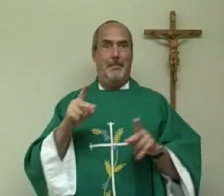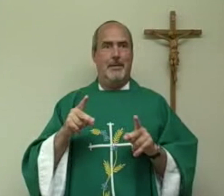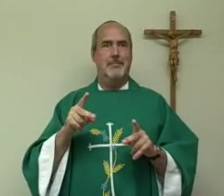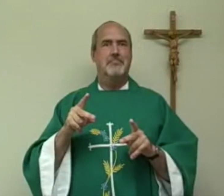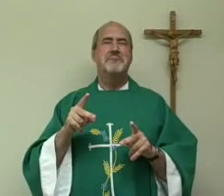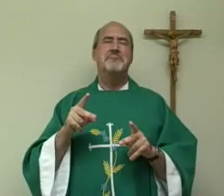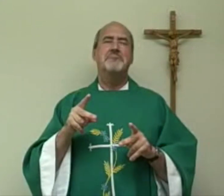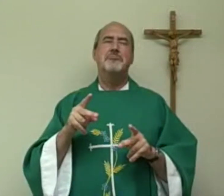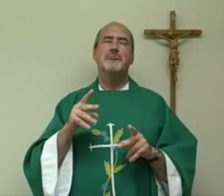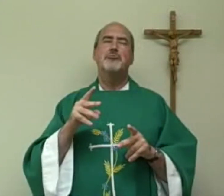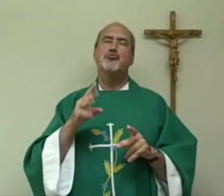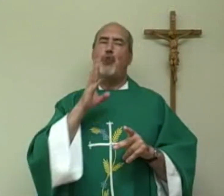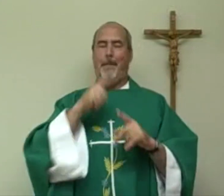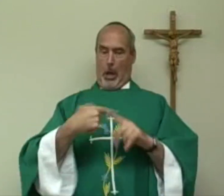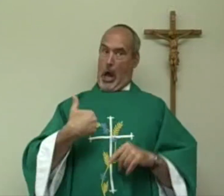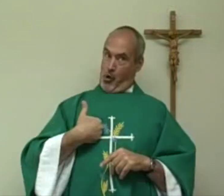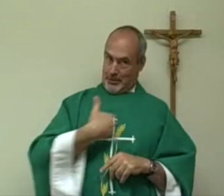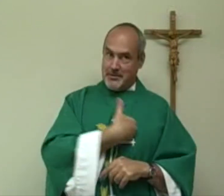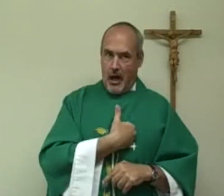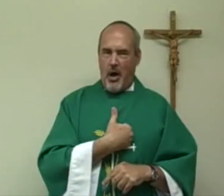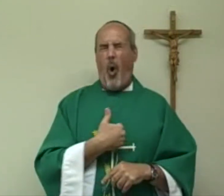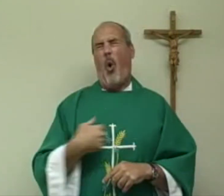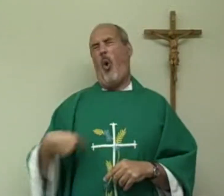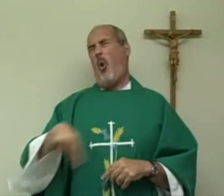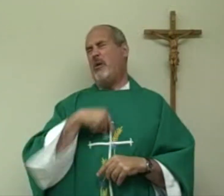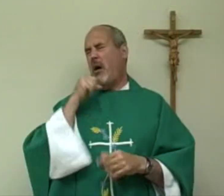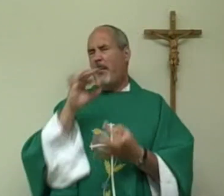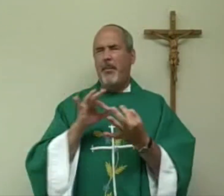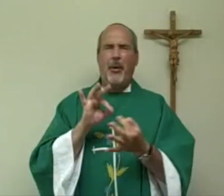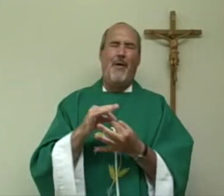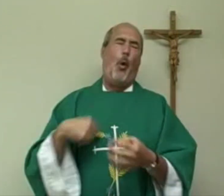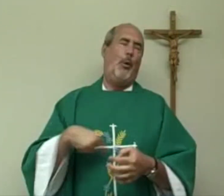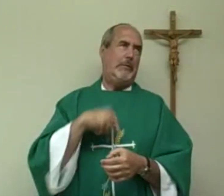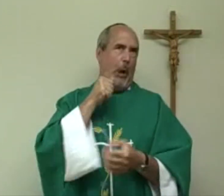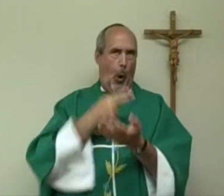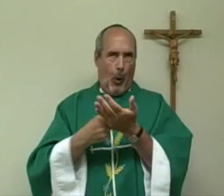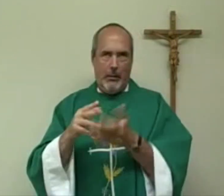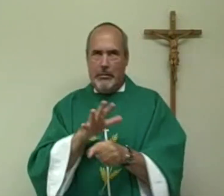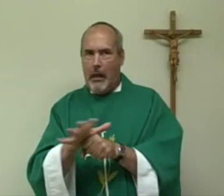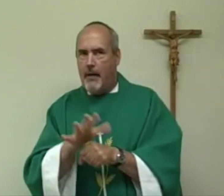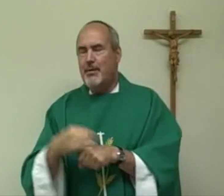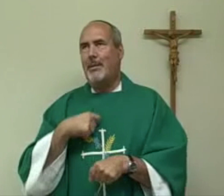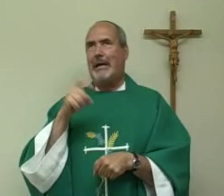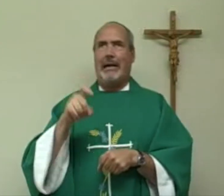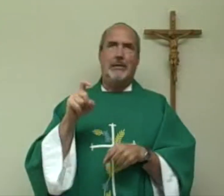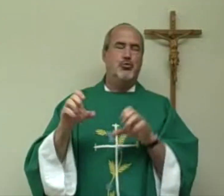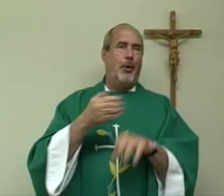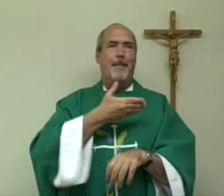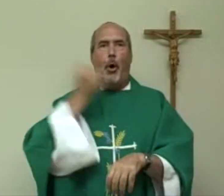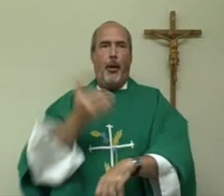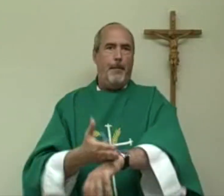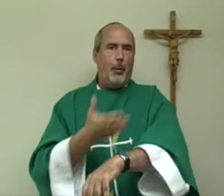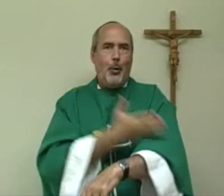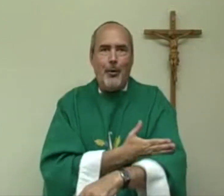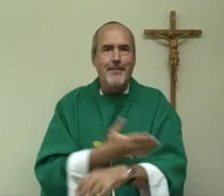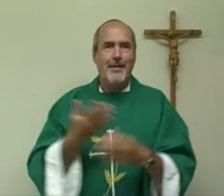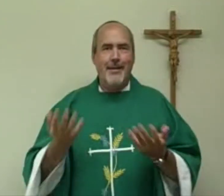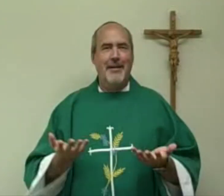I know there are often times that we as human beings, say things about ourselves like, oh, we're not perfect, we're not good enough, we